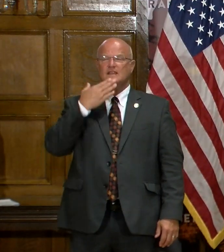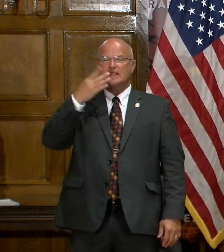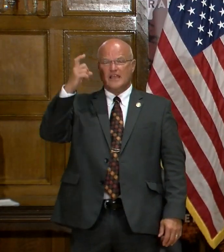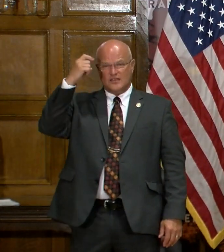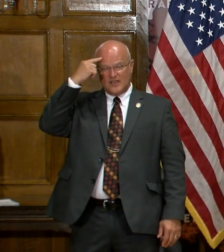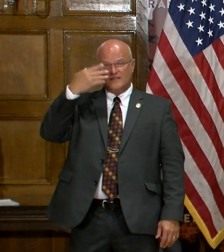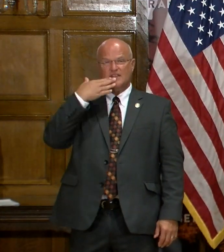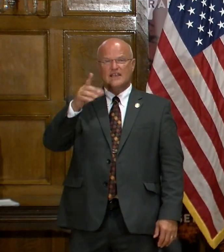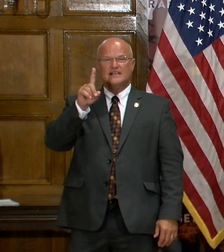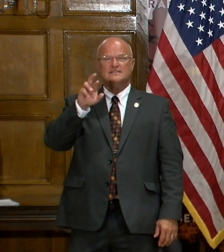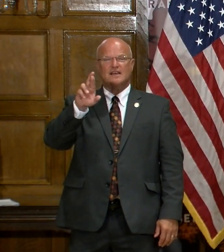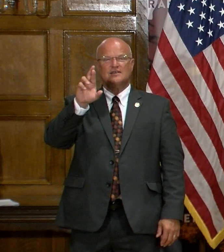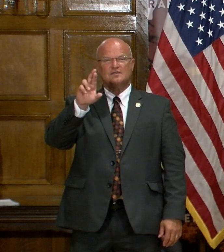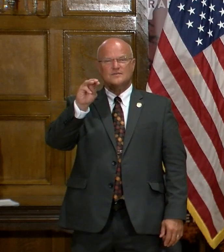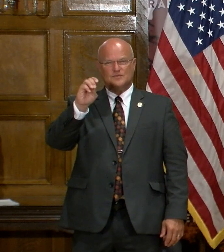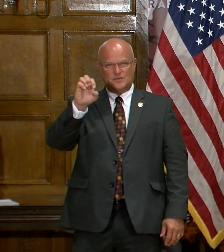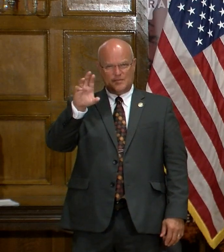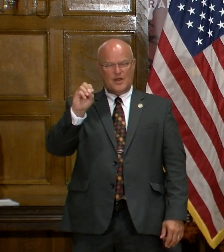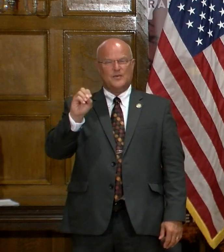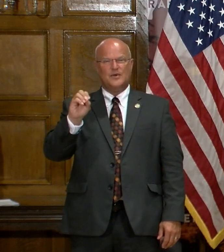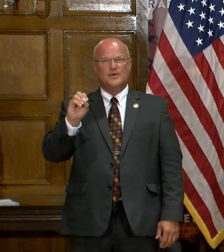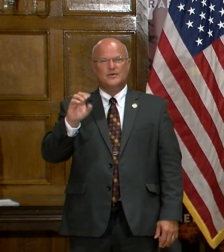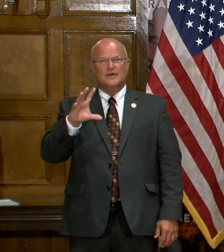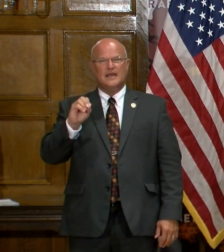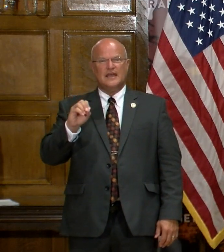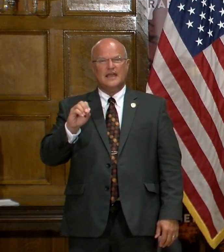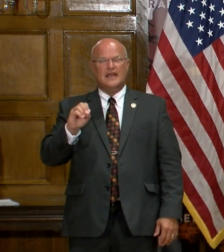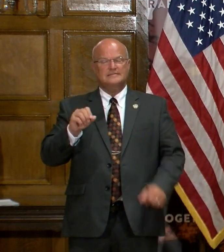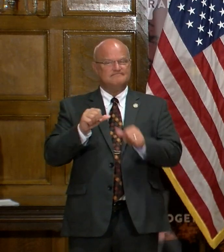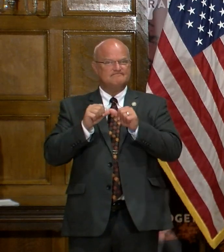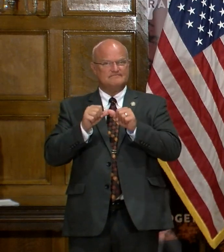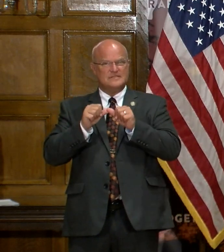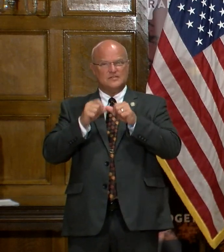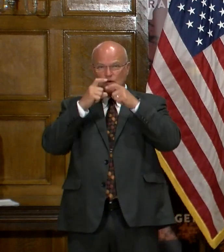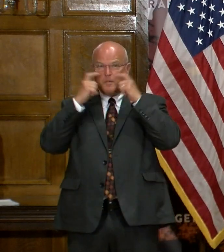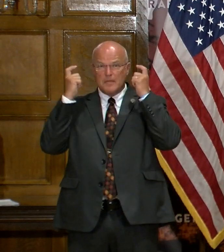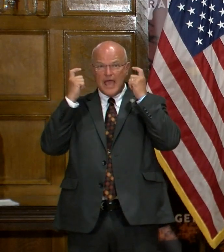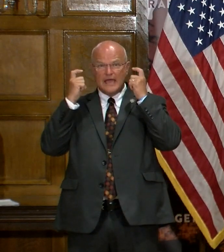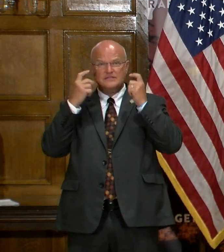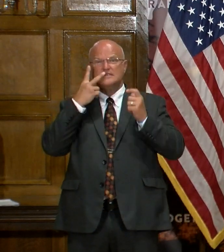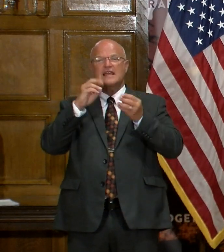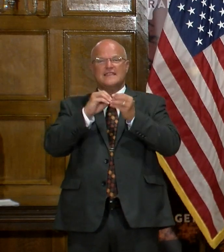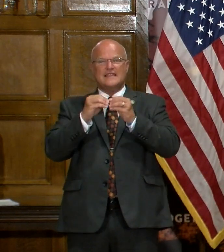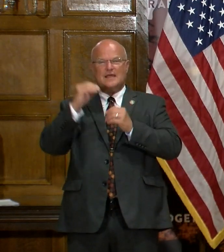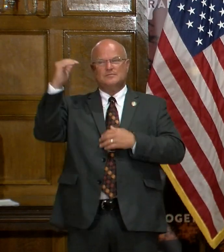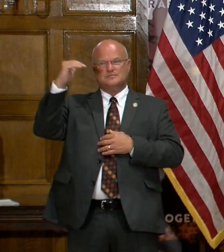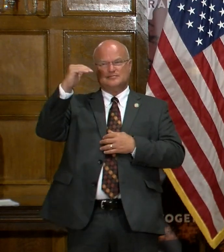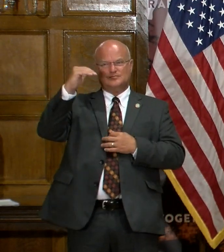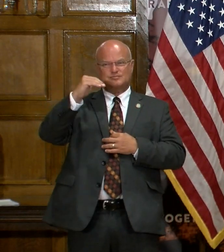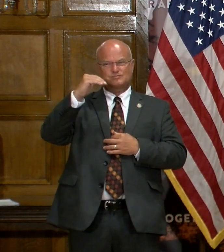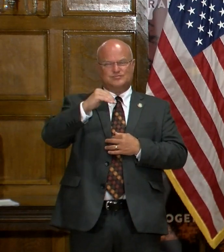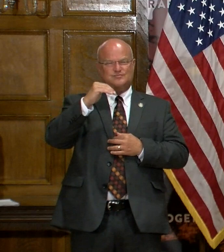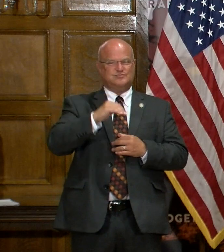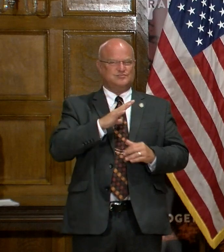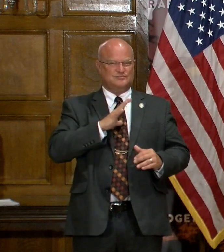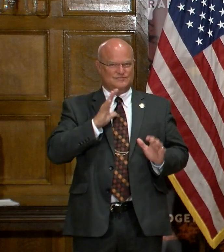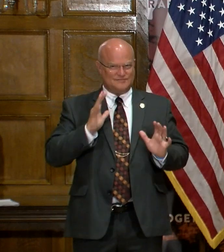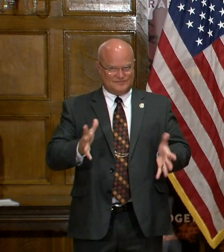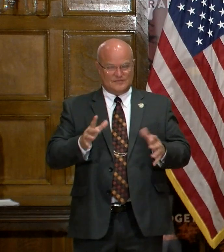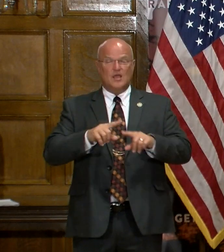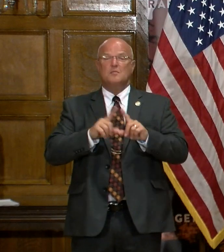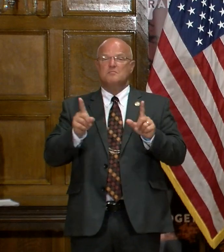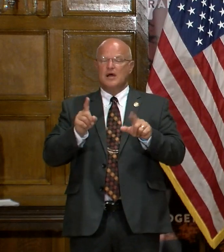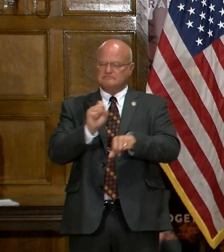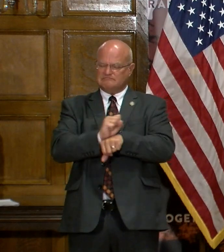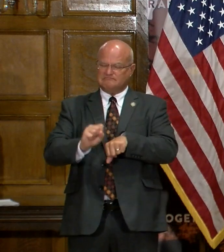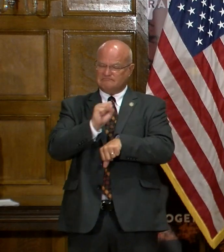Thank you, Governor. Thank you, Dr. Romero, and I agree. Continue wearing your mask. You can see the numbers are moving in the right direction, but we need to be diligent.